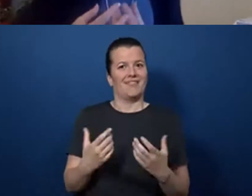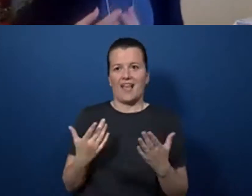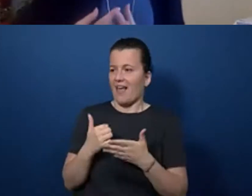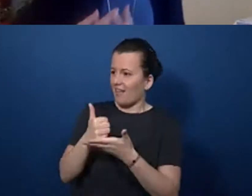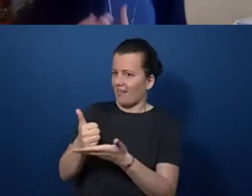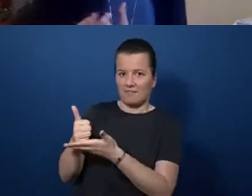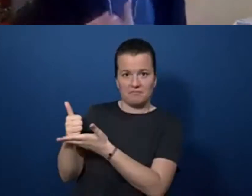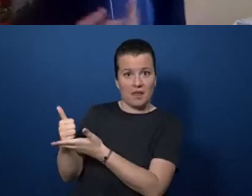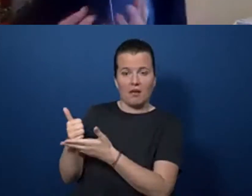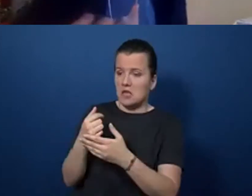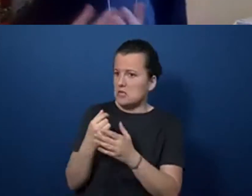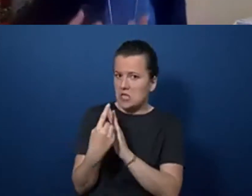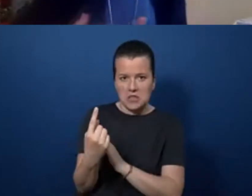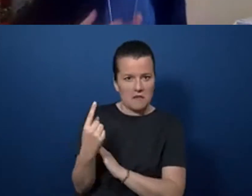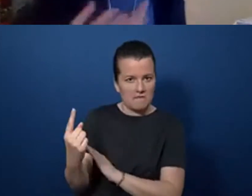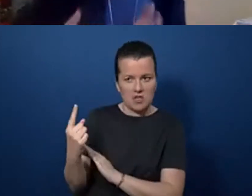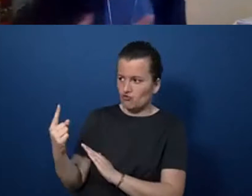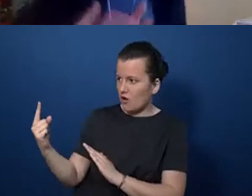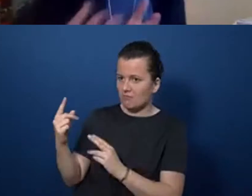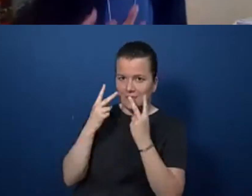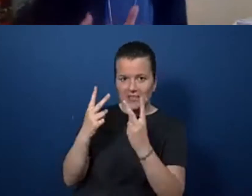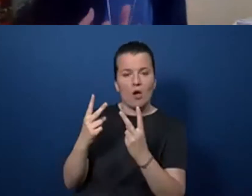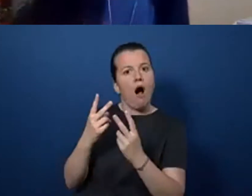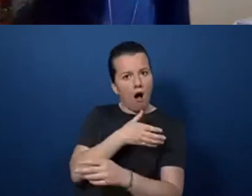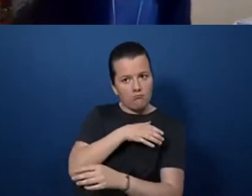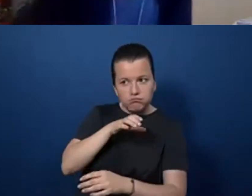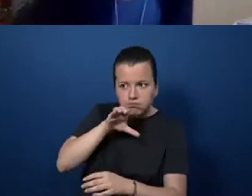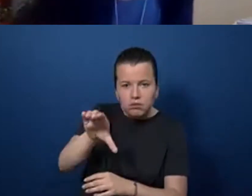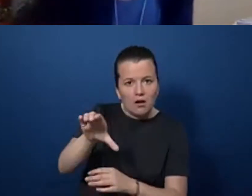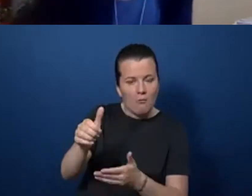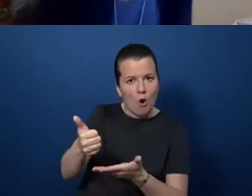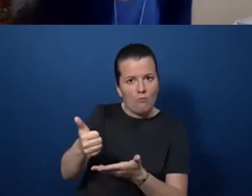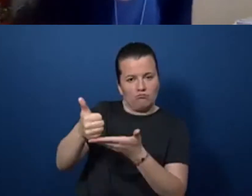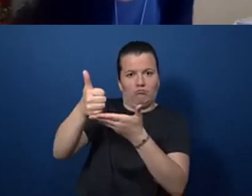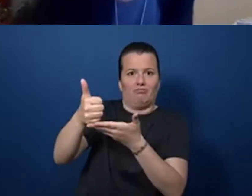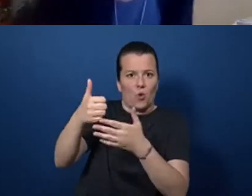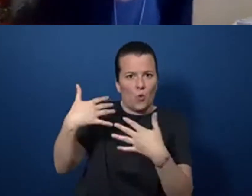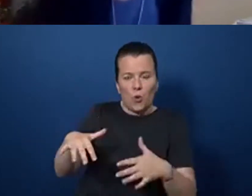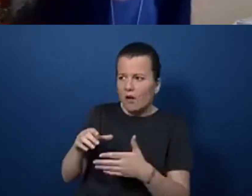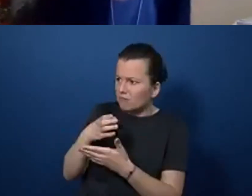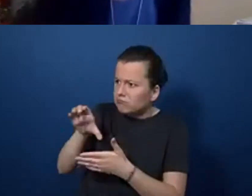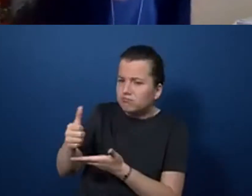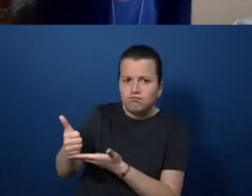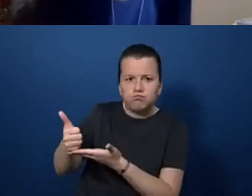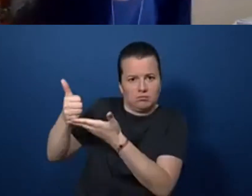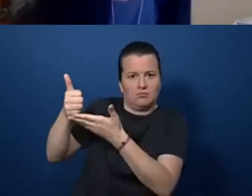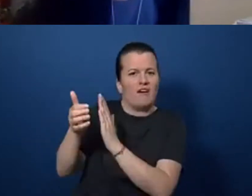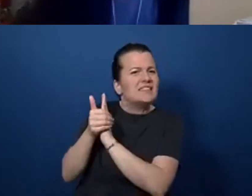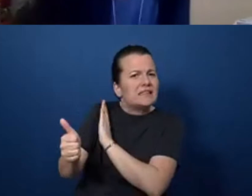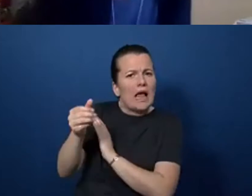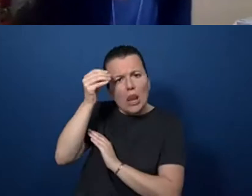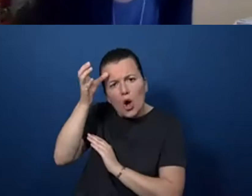said, you can definitely see individual empowerment and benefit with people developing skills and knowledge and confidence